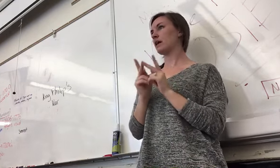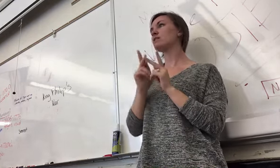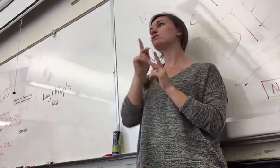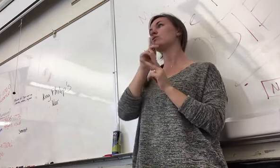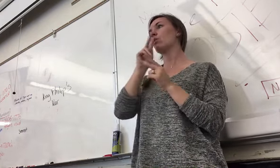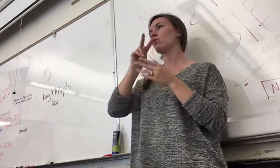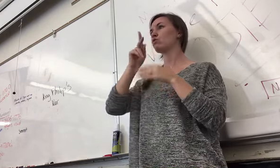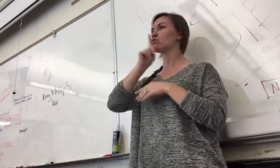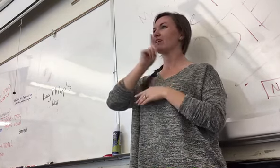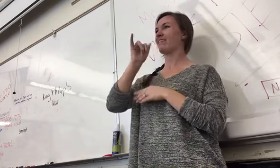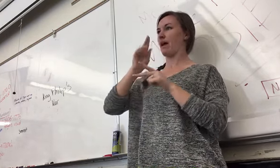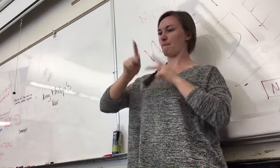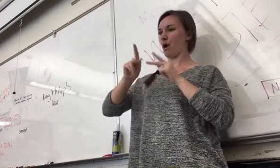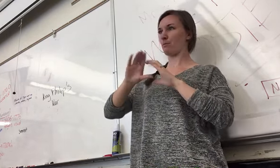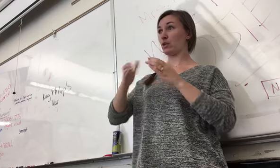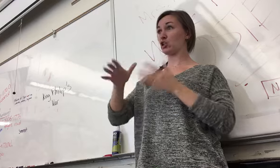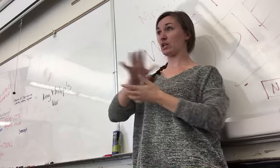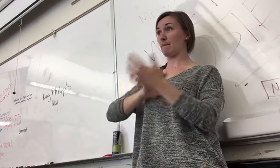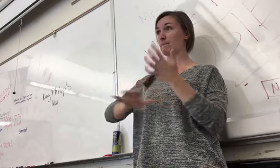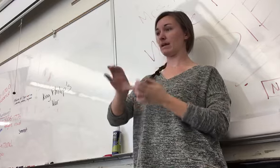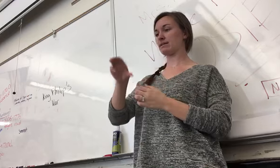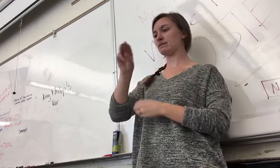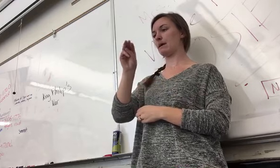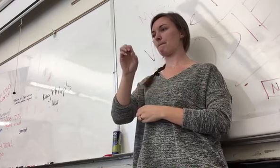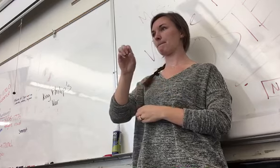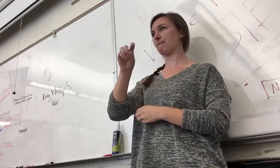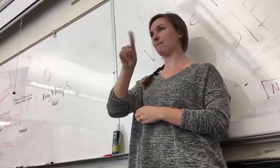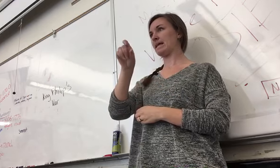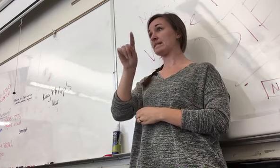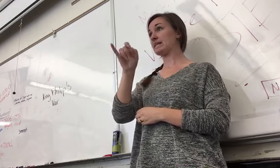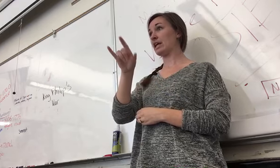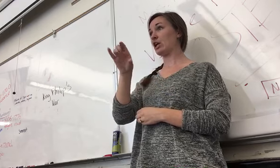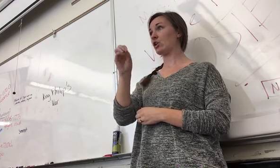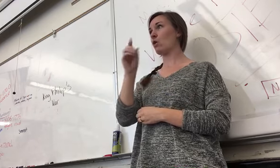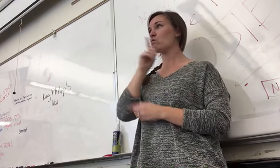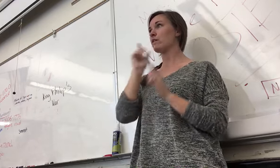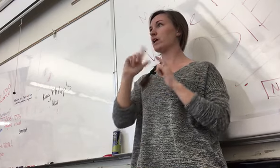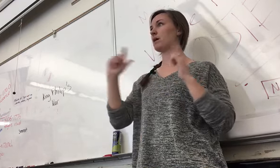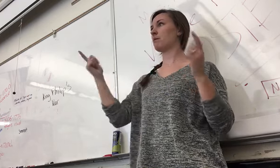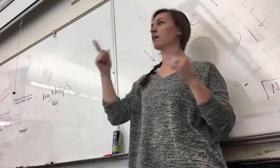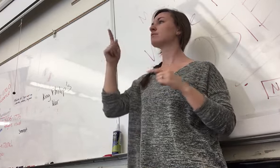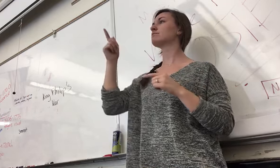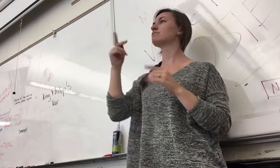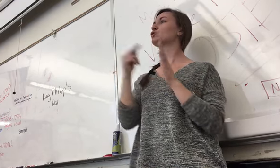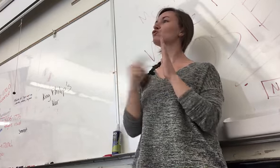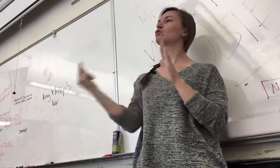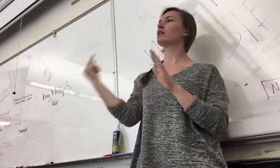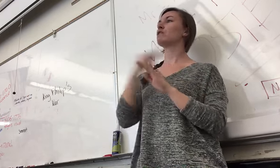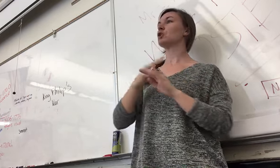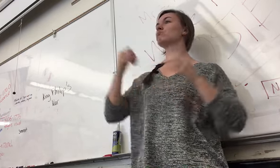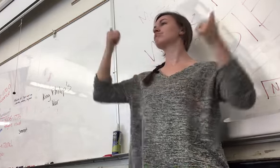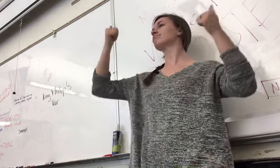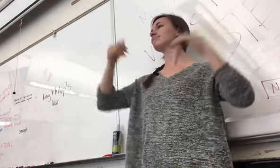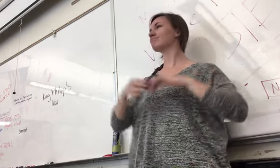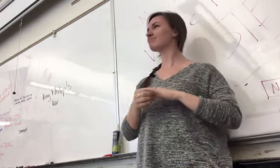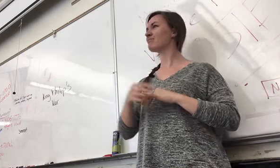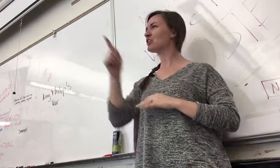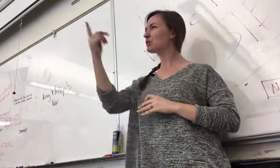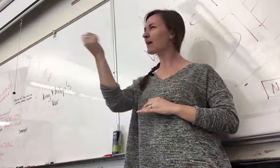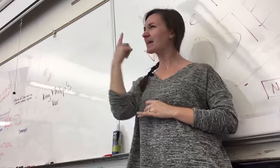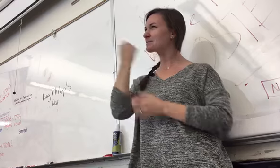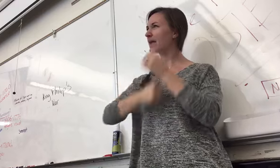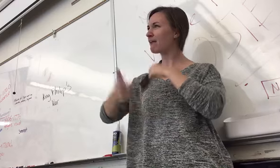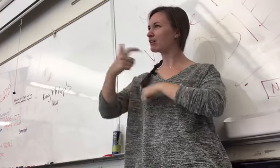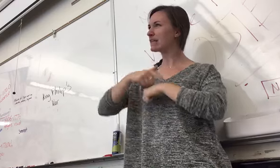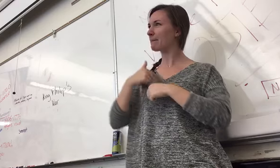mestizo populations. Highly unlikely you'll see it on the AP exam, though. Hey, review session. What is this? Review. You ask me that every time I have a